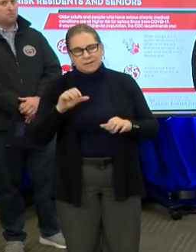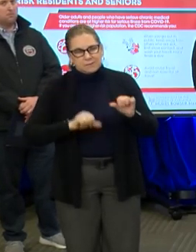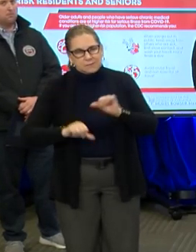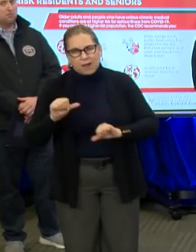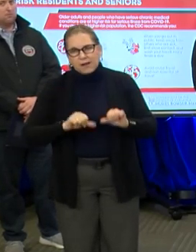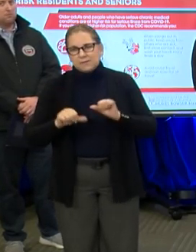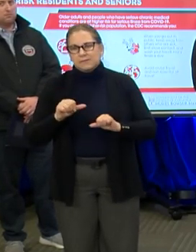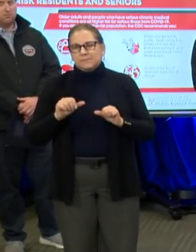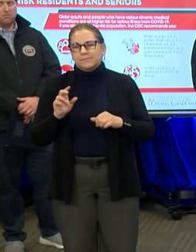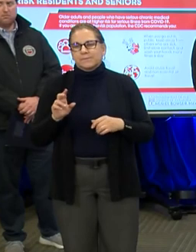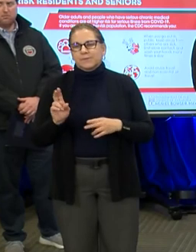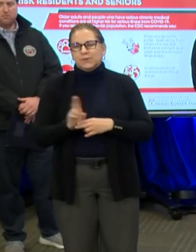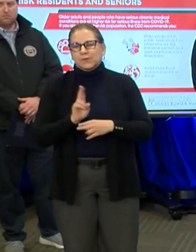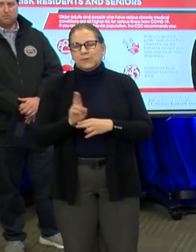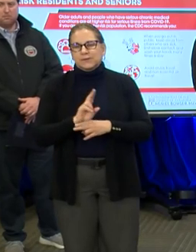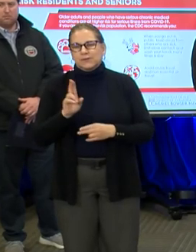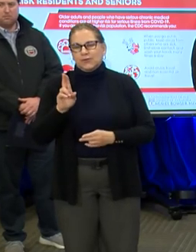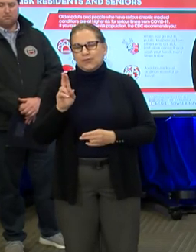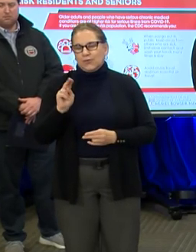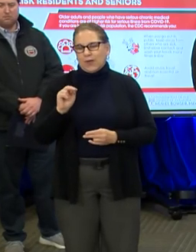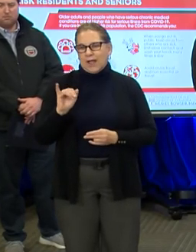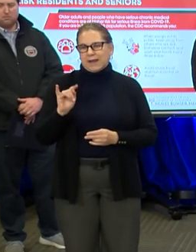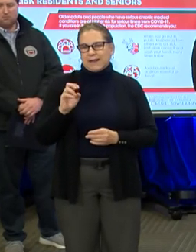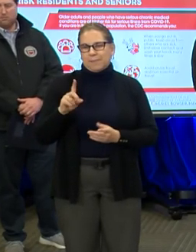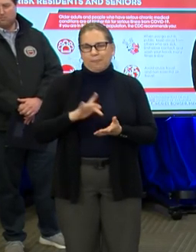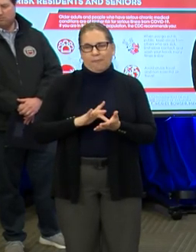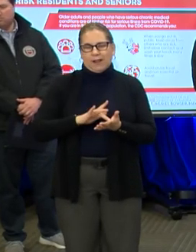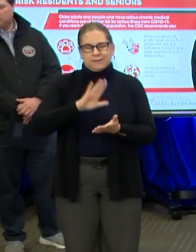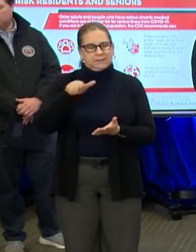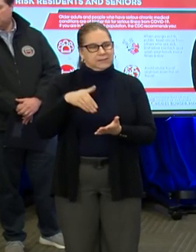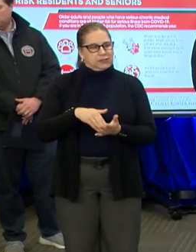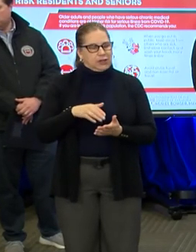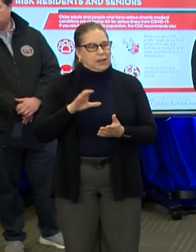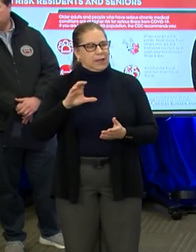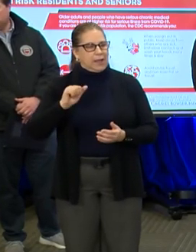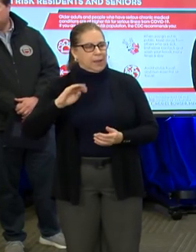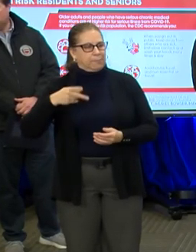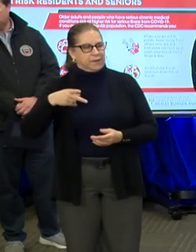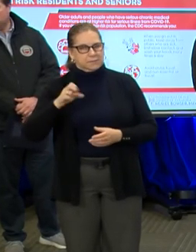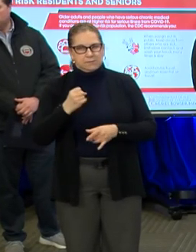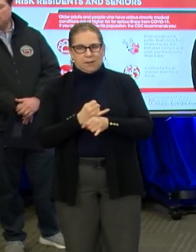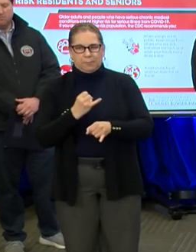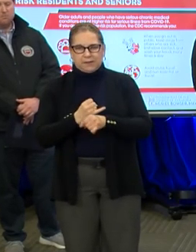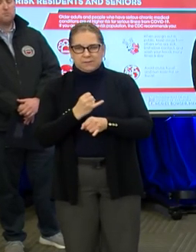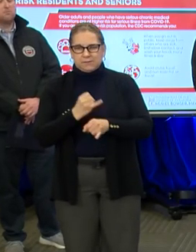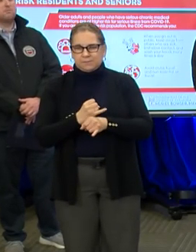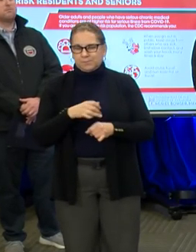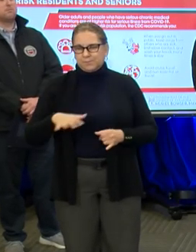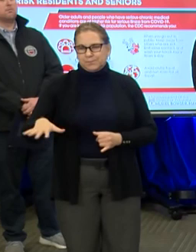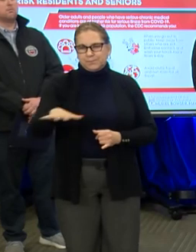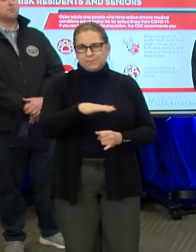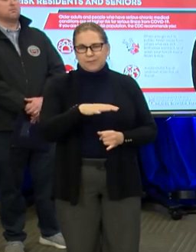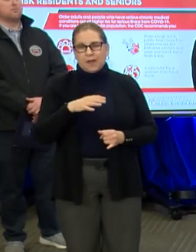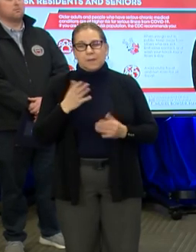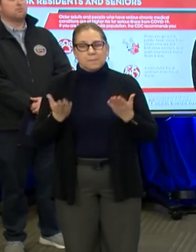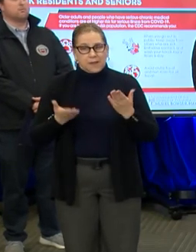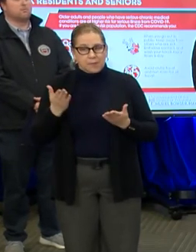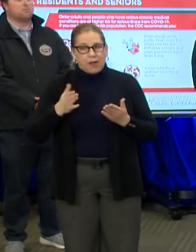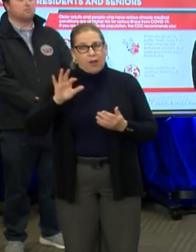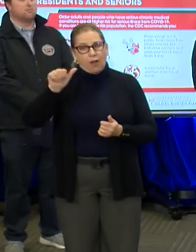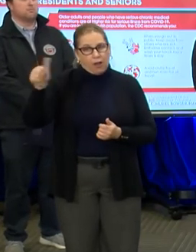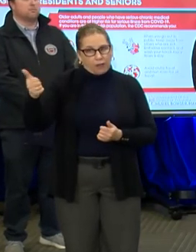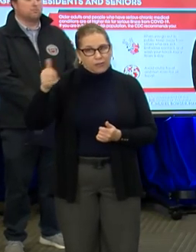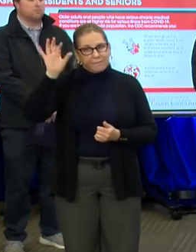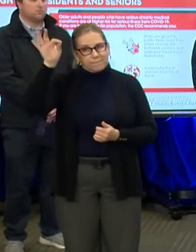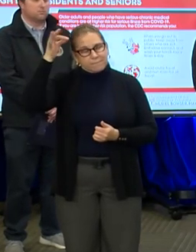Medical Center campus. We may utilize some of the other federal assets and other assets that